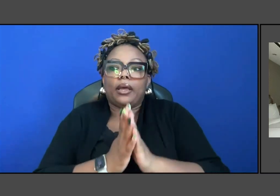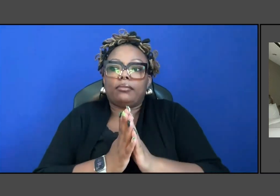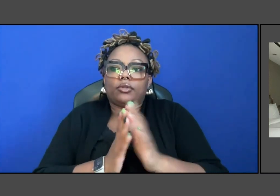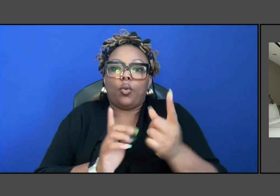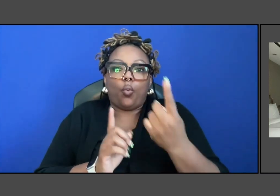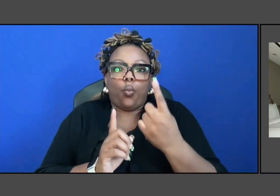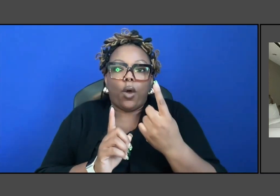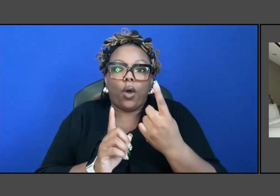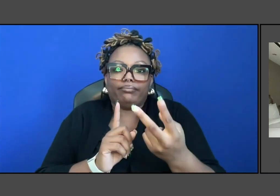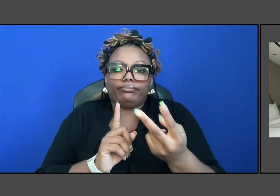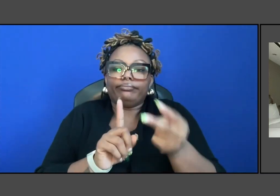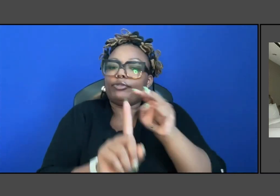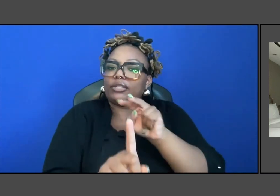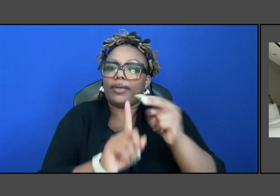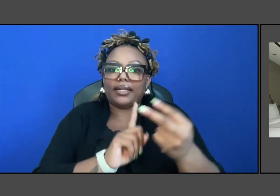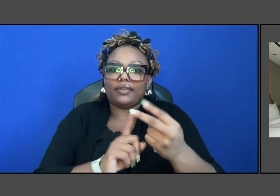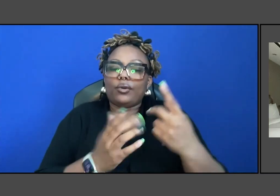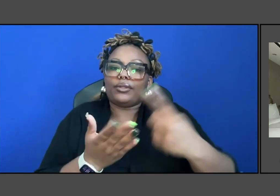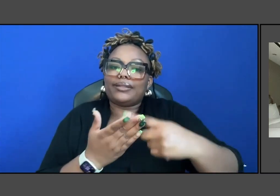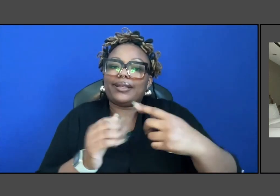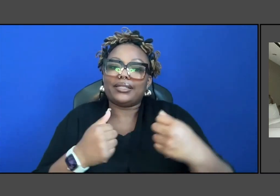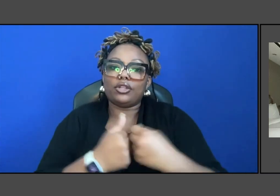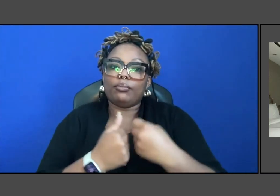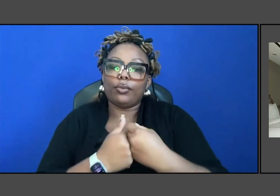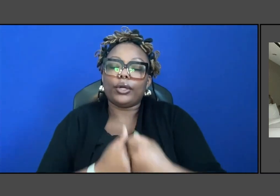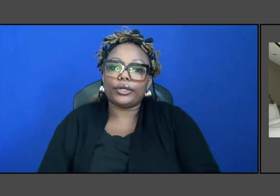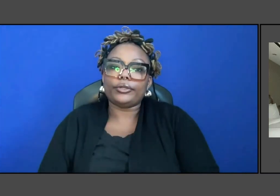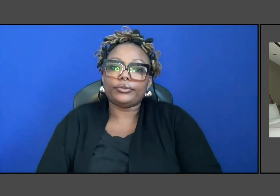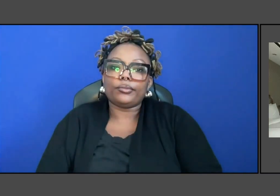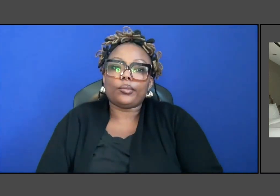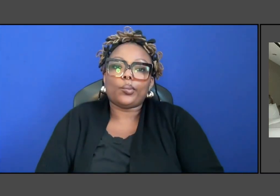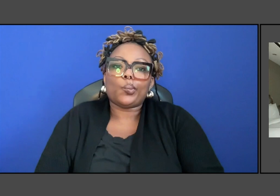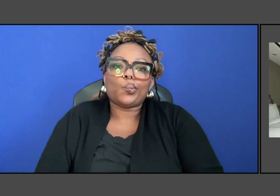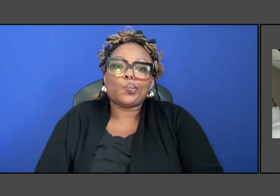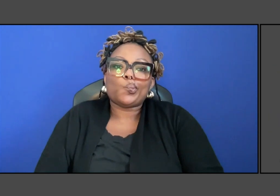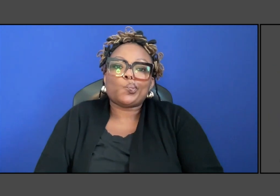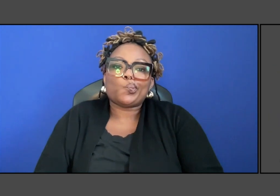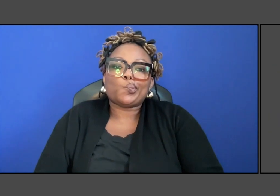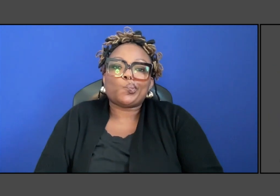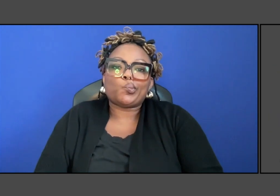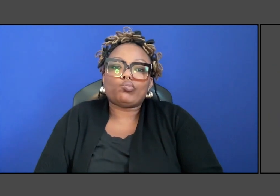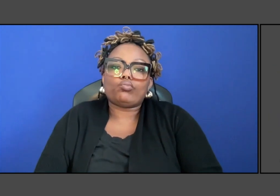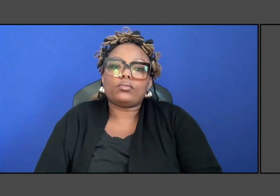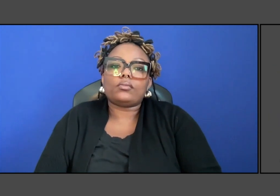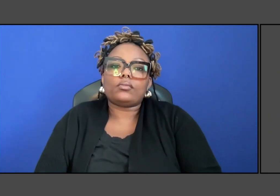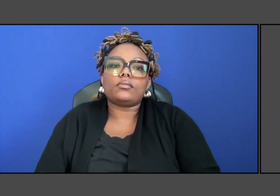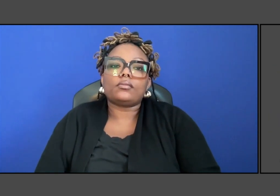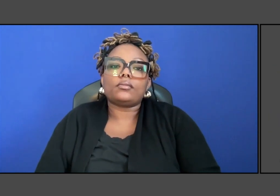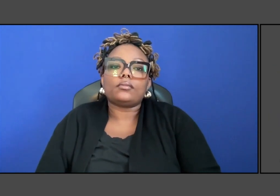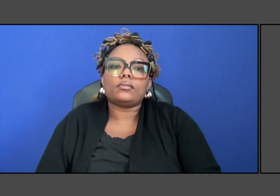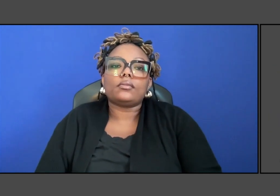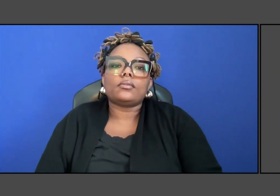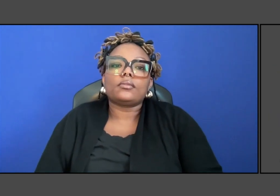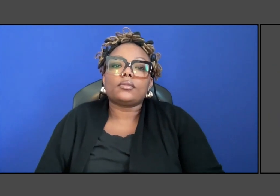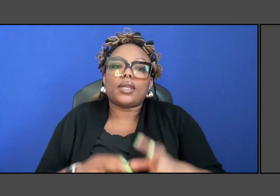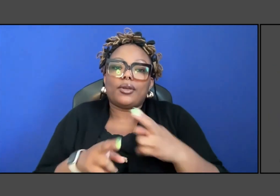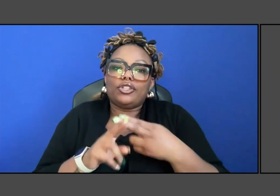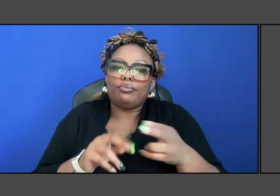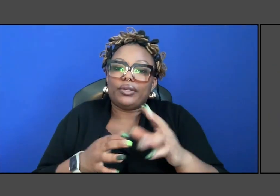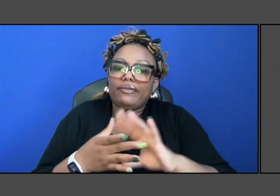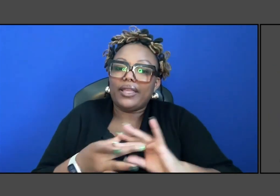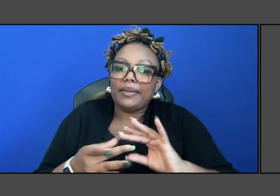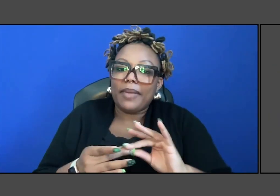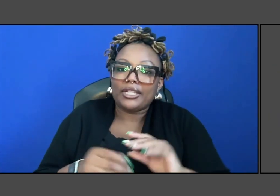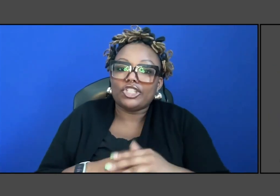conversation about the border. I wanted just to quickly mention, I know I already spoke, but just really quickly, please.